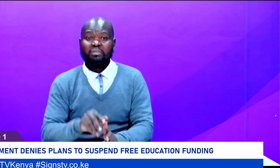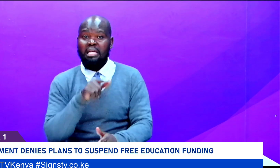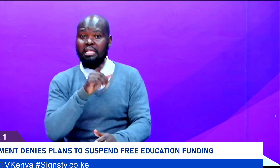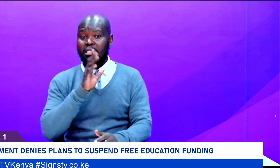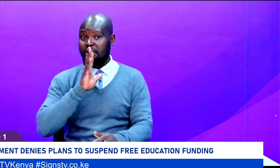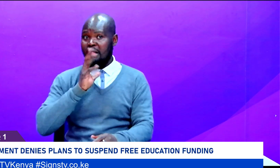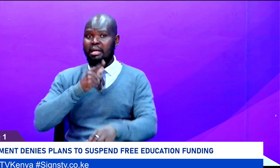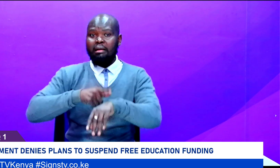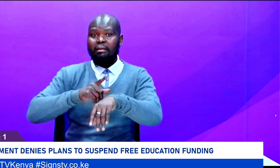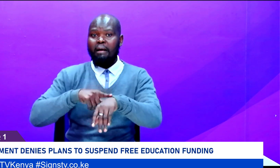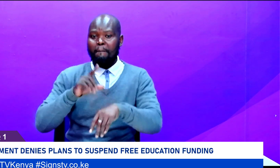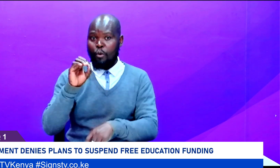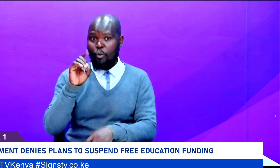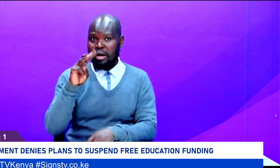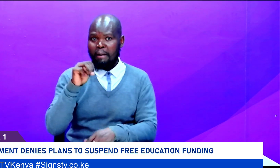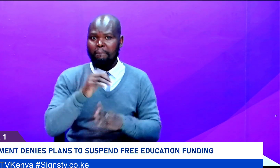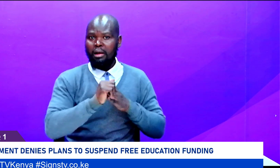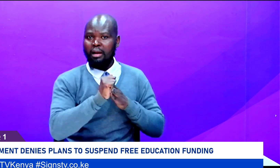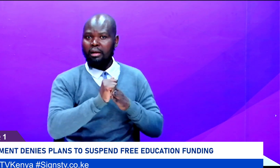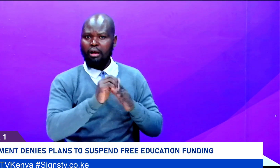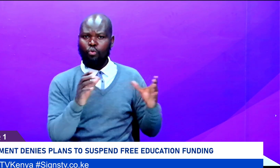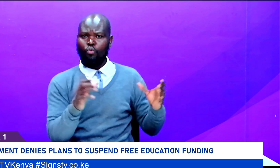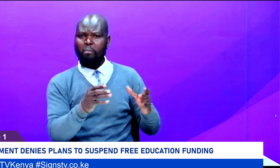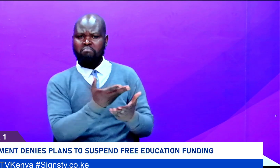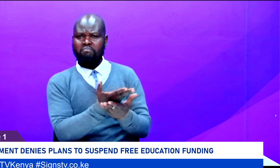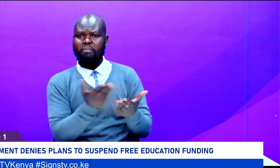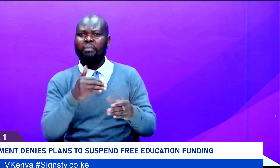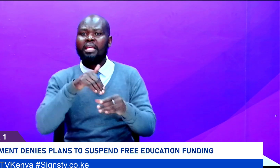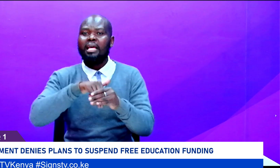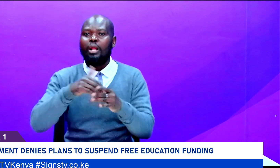rather reflective of ODM's official stand.